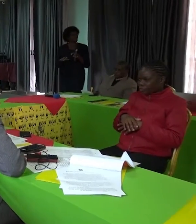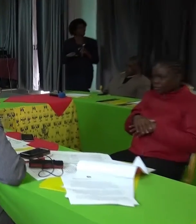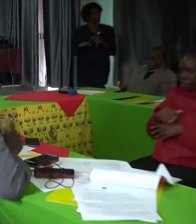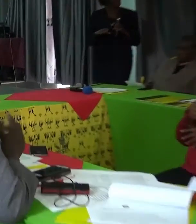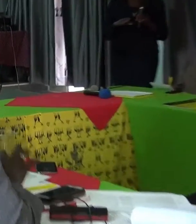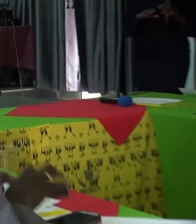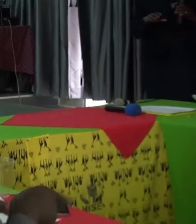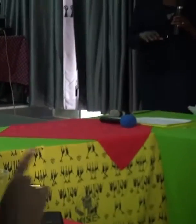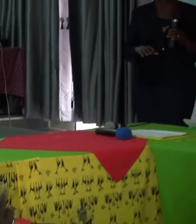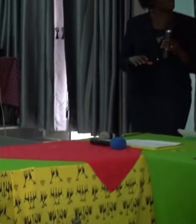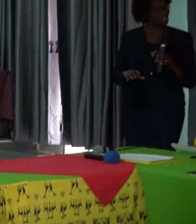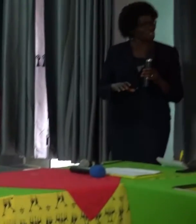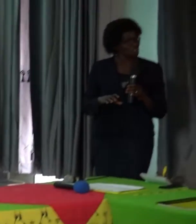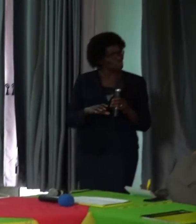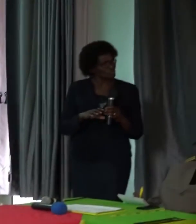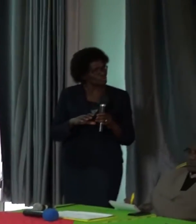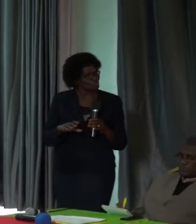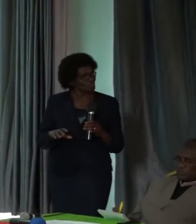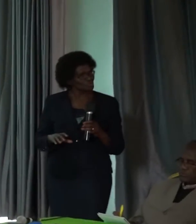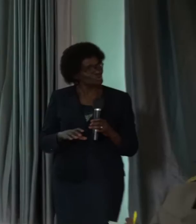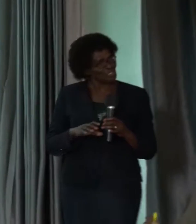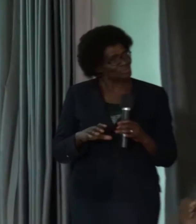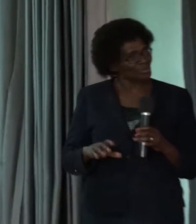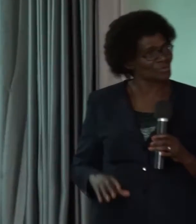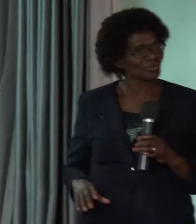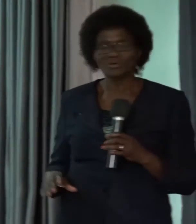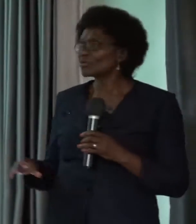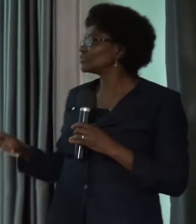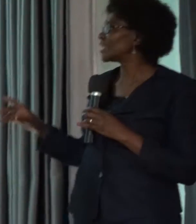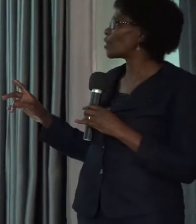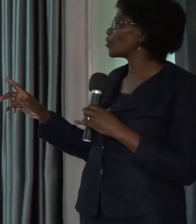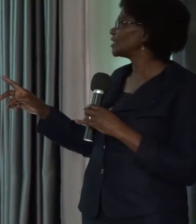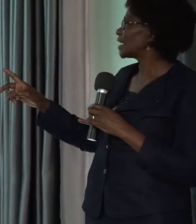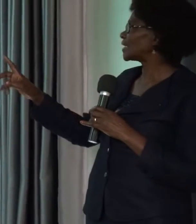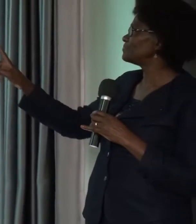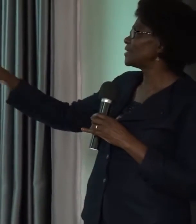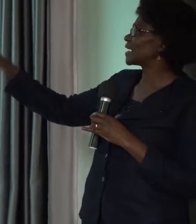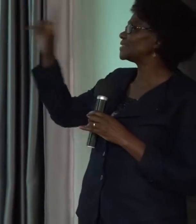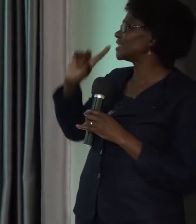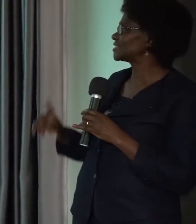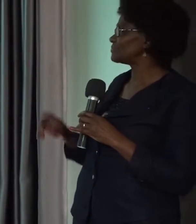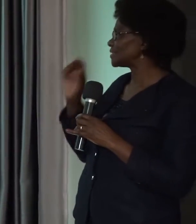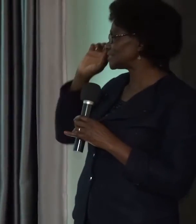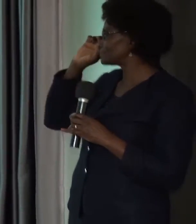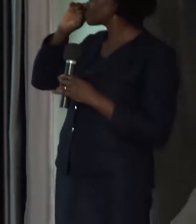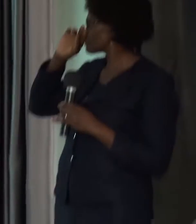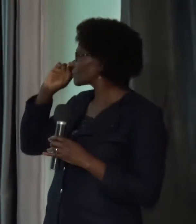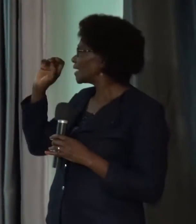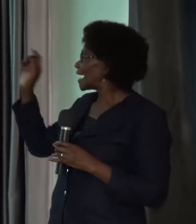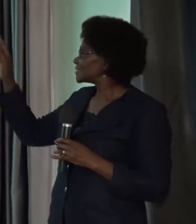will also be given opportunity to do a small of their own and make